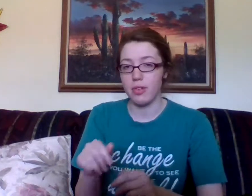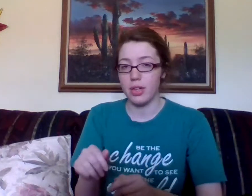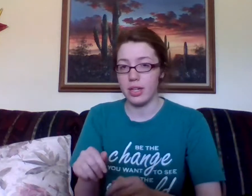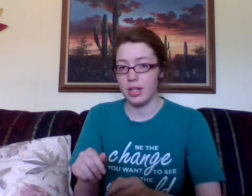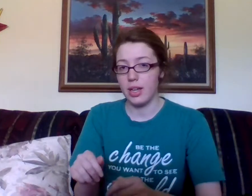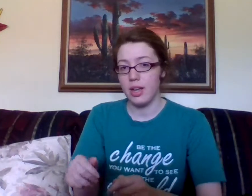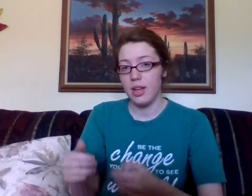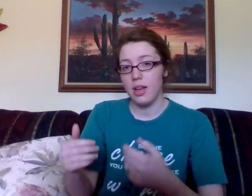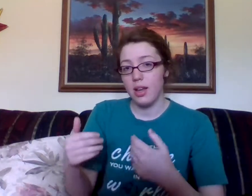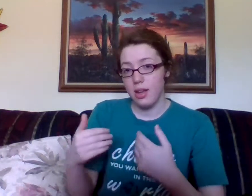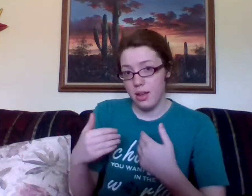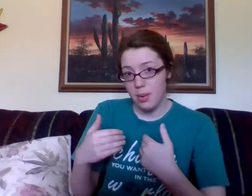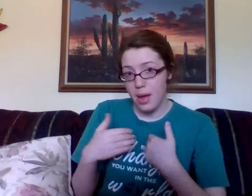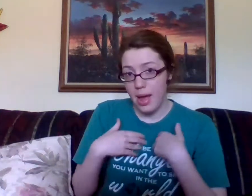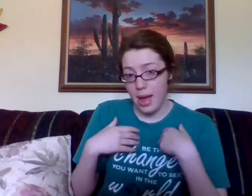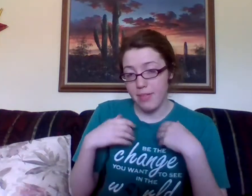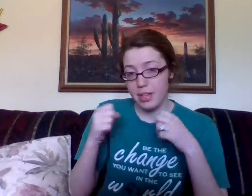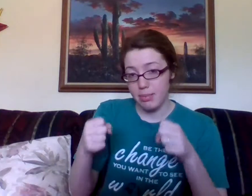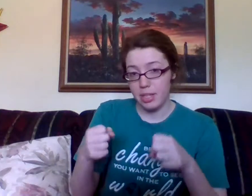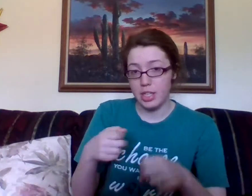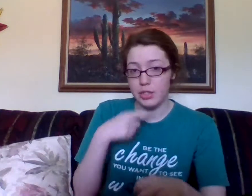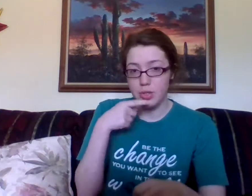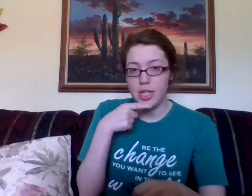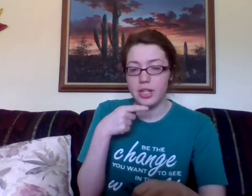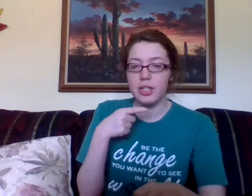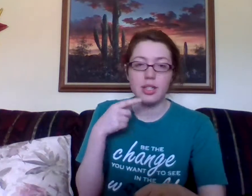for having the ability to hear,